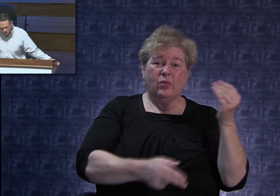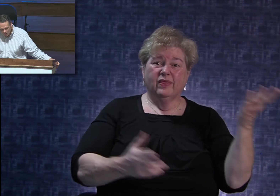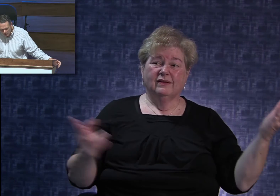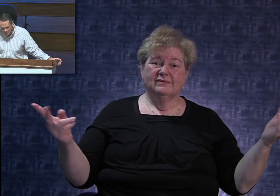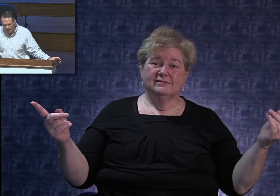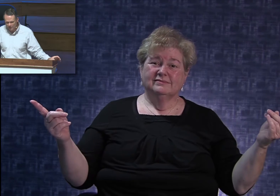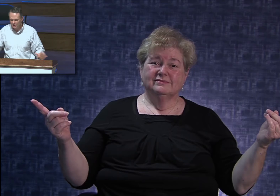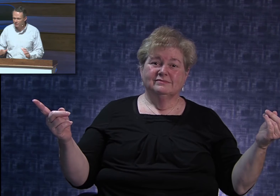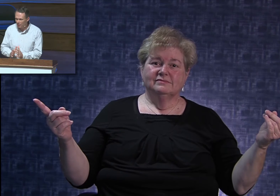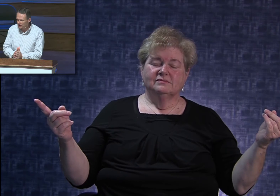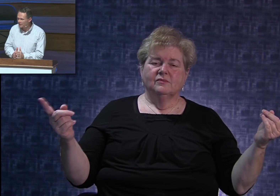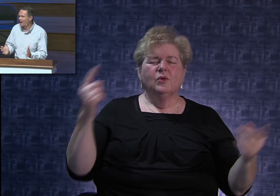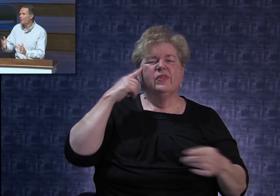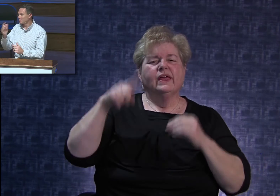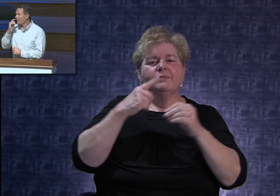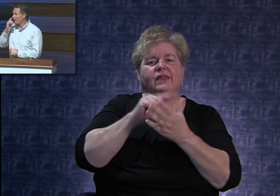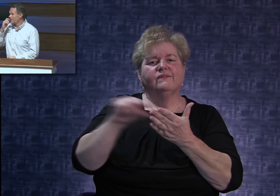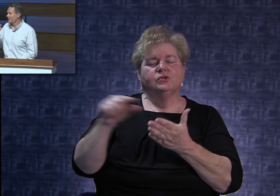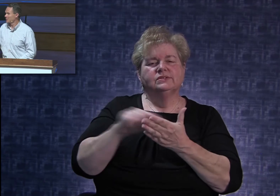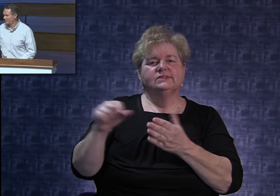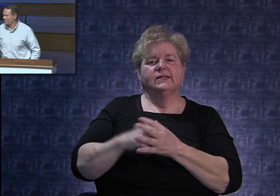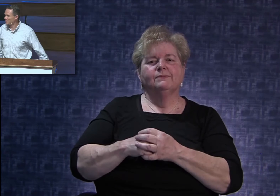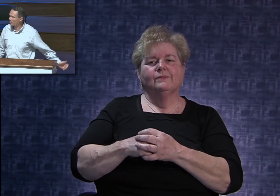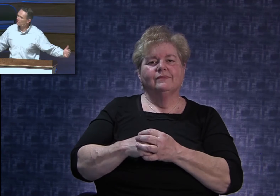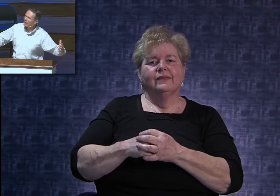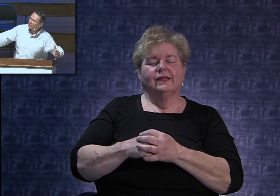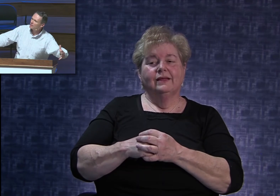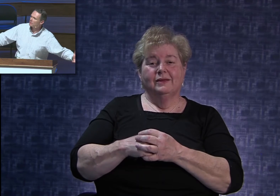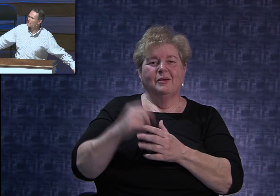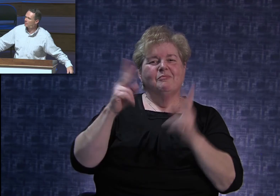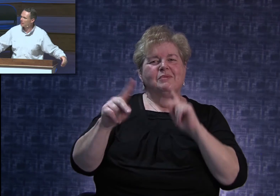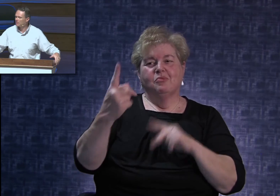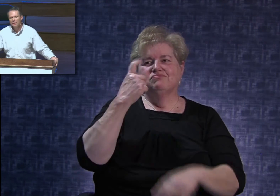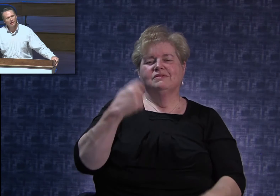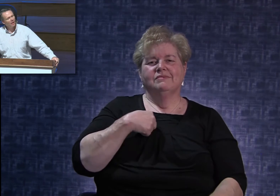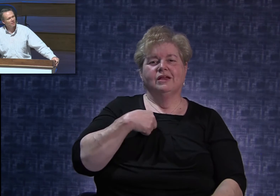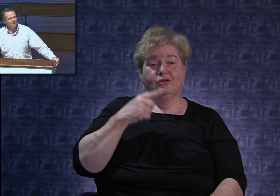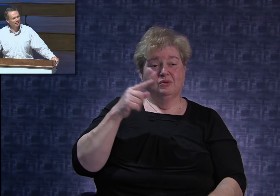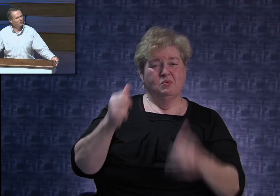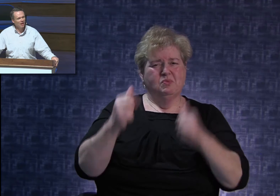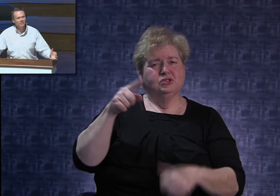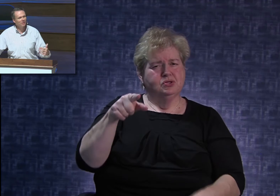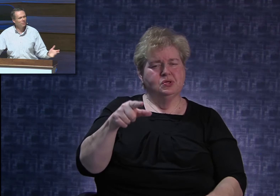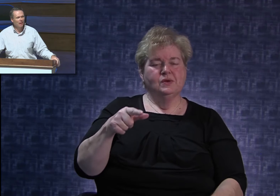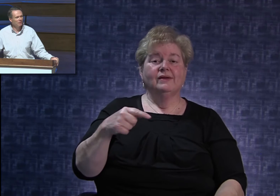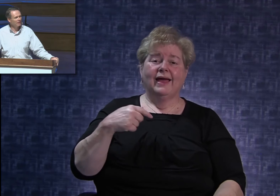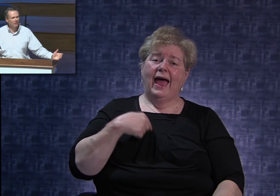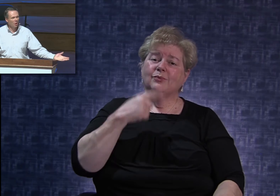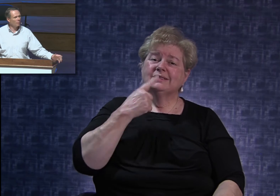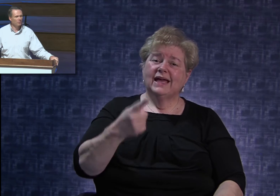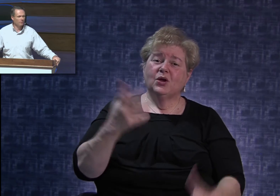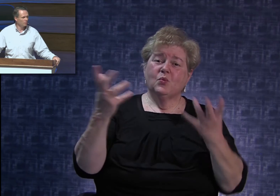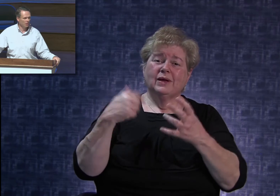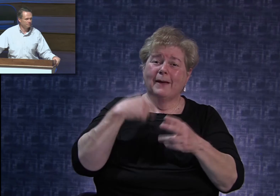And so when we think about these verses, and I always, by the way, I always answer this. People say, are you a Calvinist or an Arminian? I always say this. Look, I'll tell you what I believe